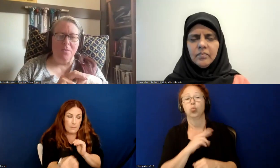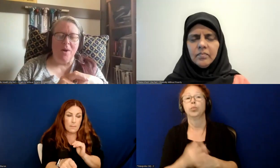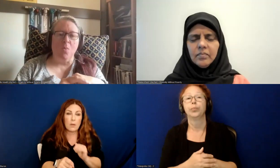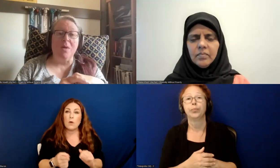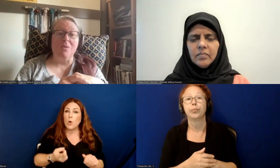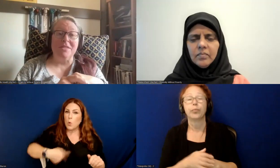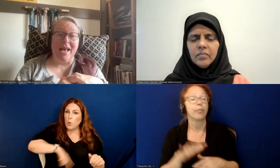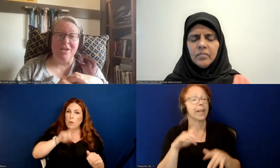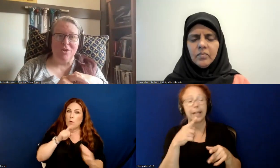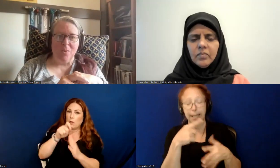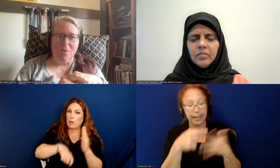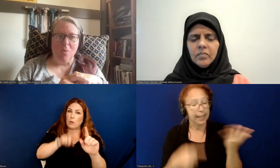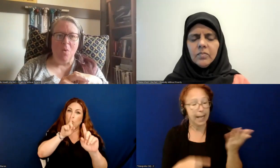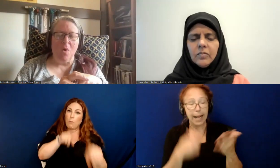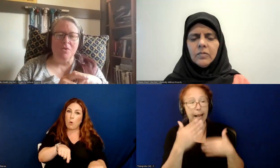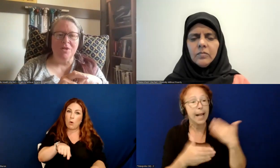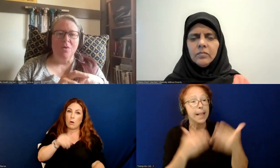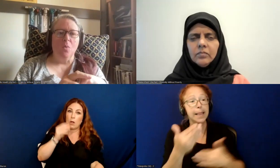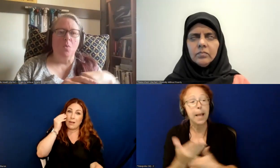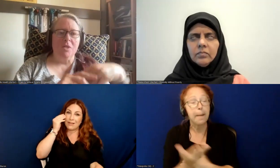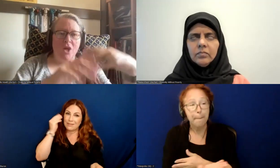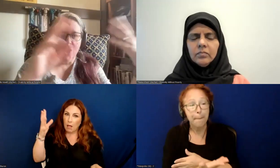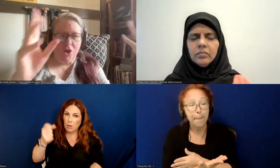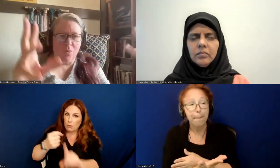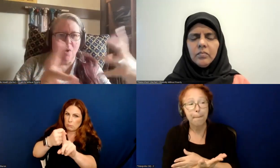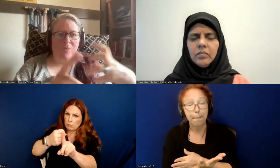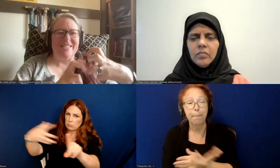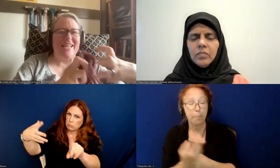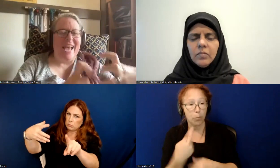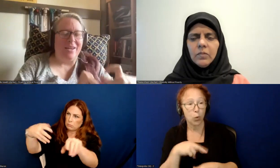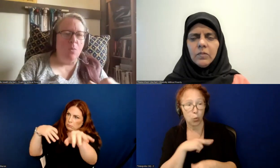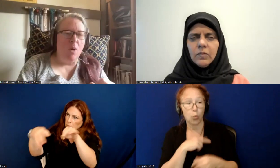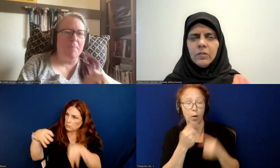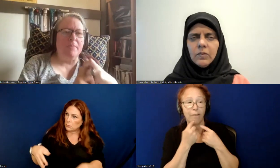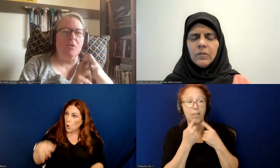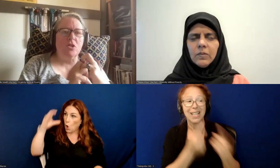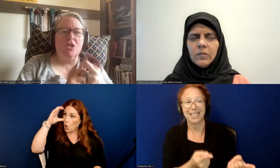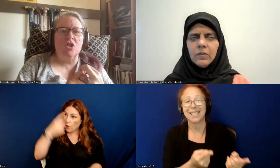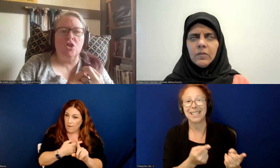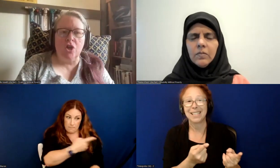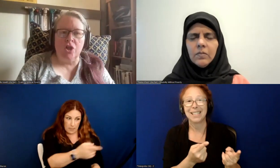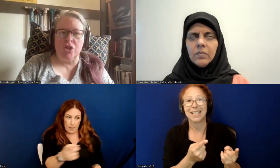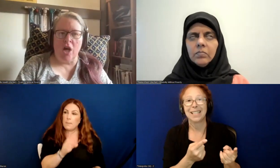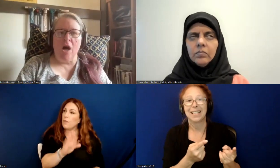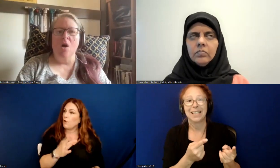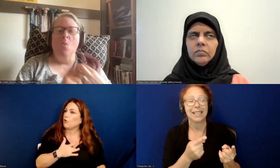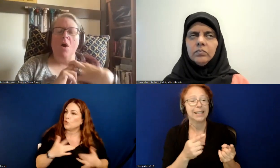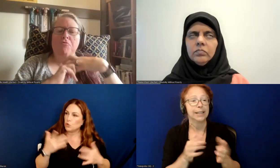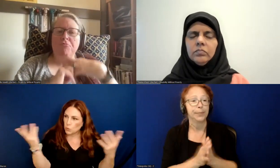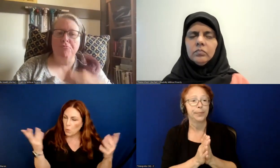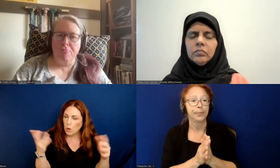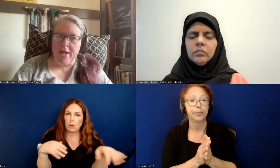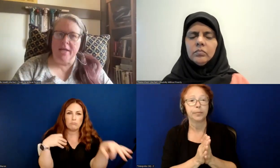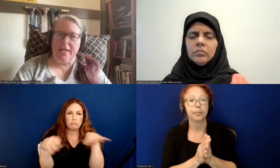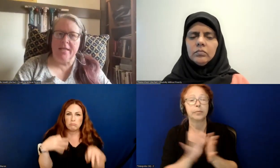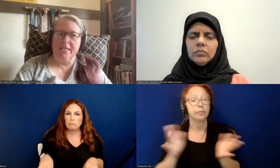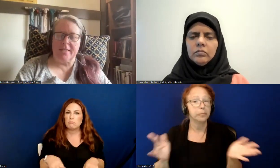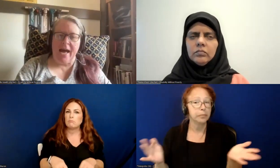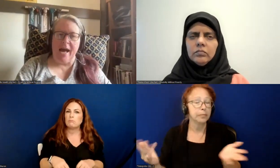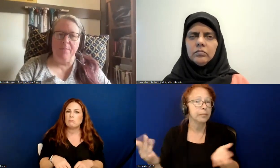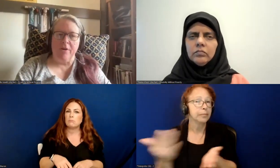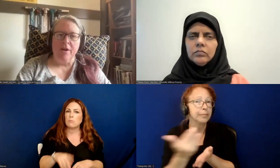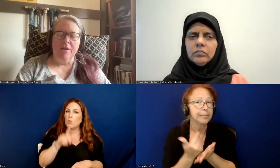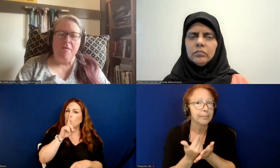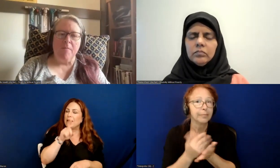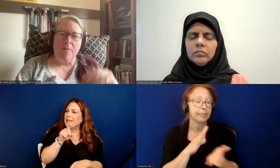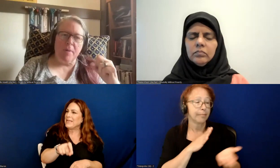report where we will tell you what was heard, what was said, what people's concerns are, what really needs